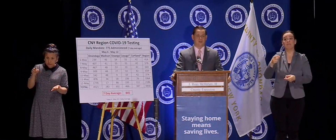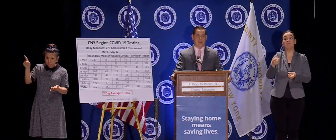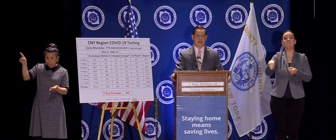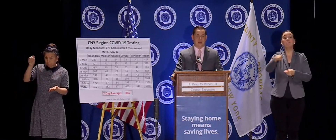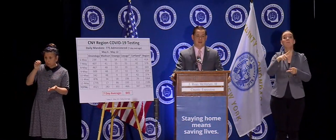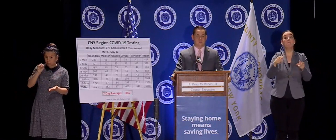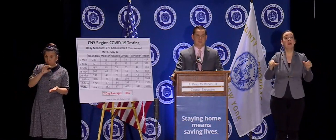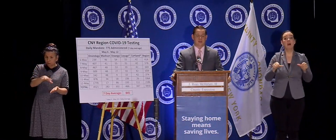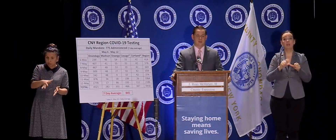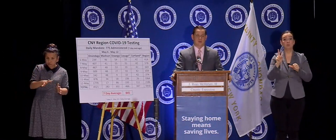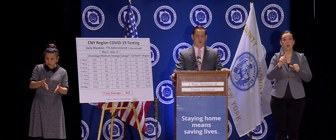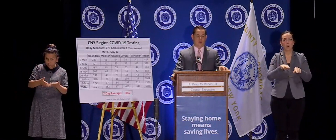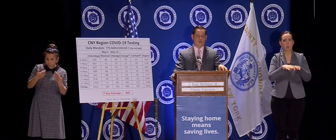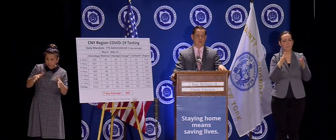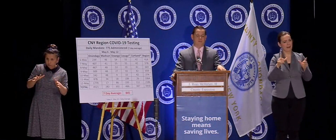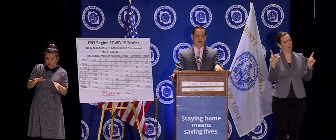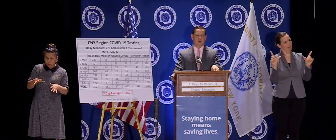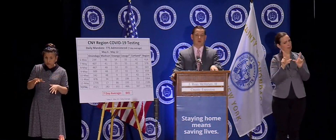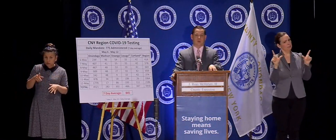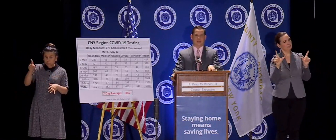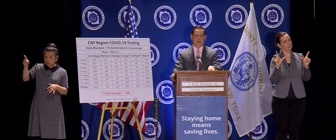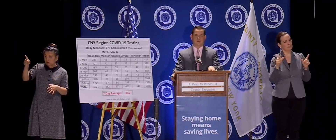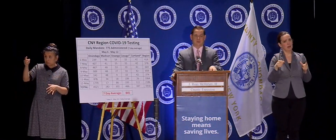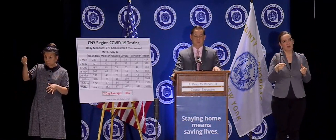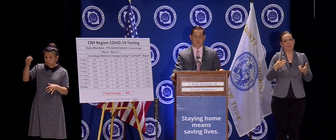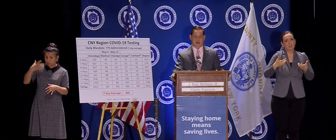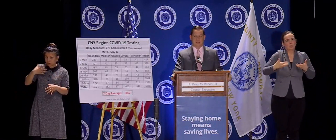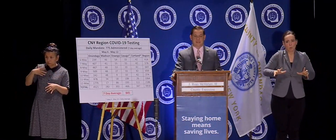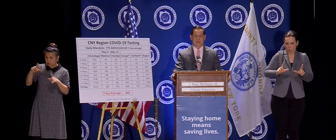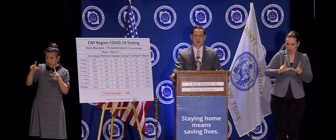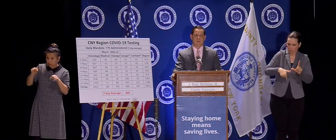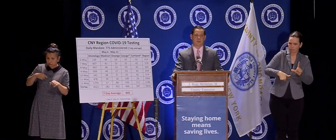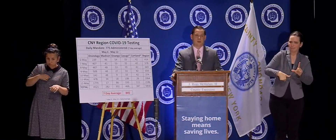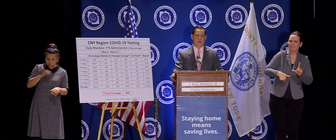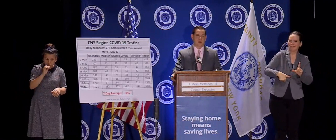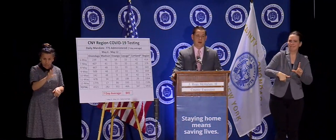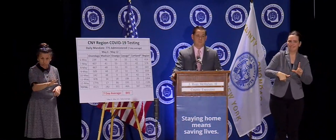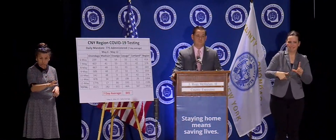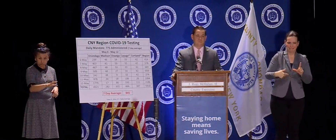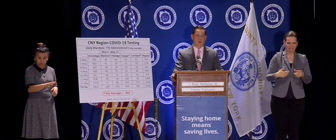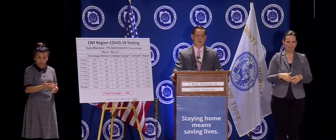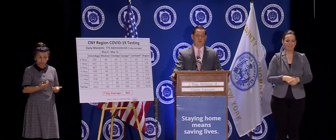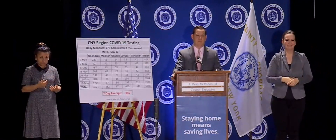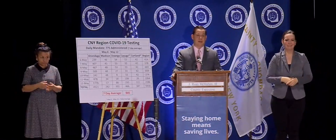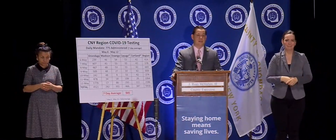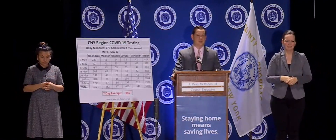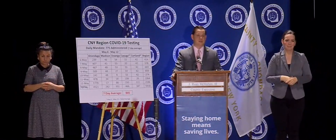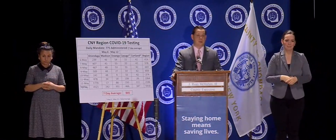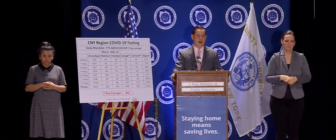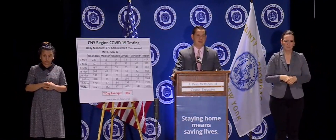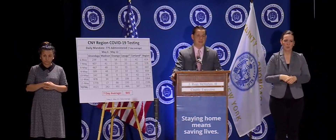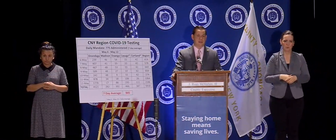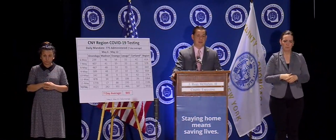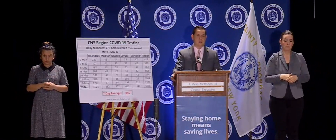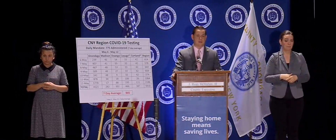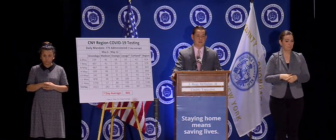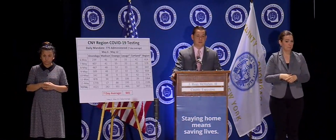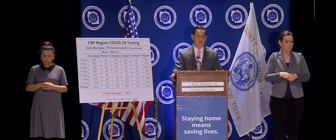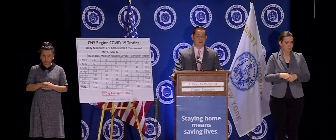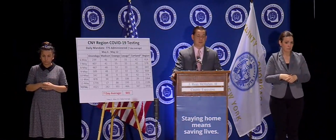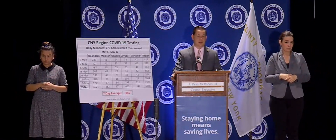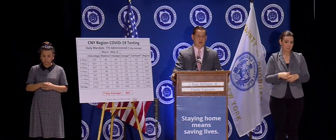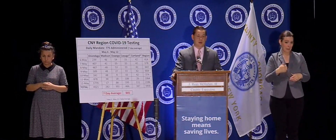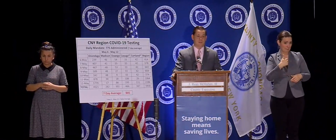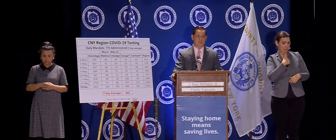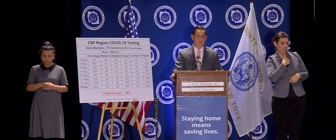Health to give that guidance for all the medical-related fields. But I could say I've never been to the spa in Skaneateles,